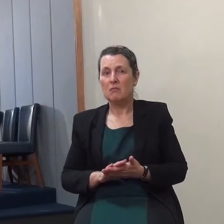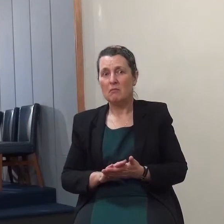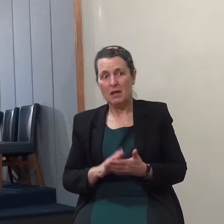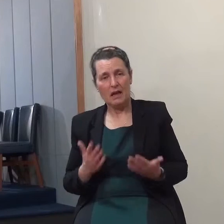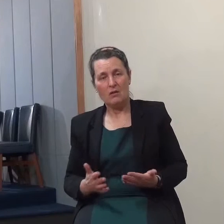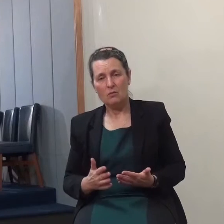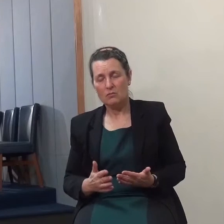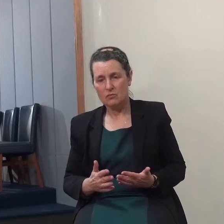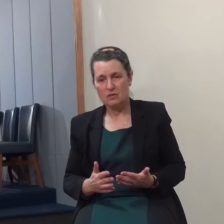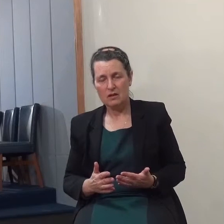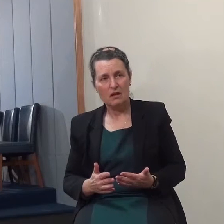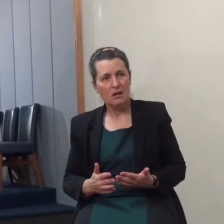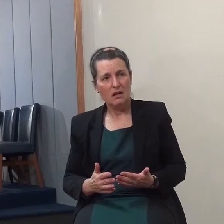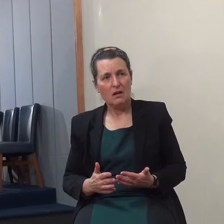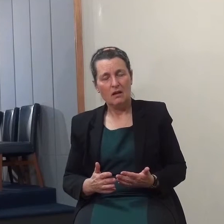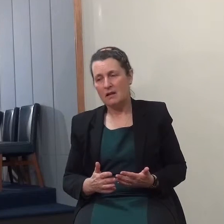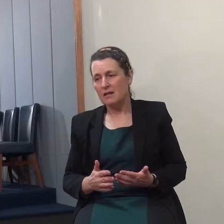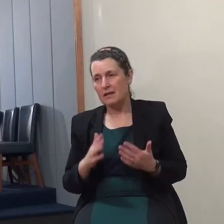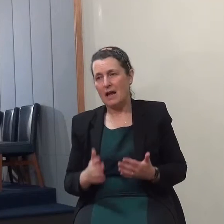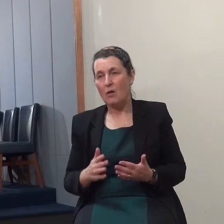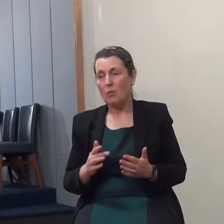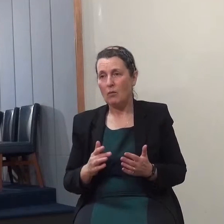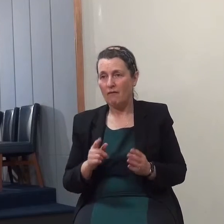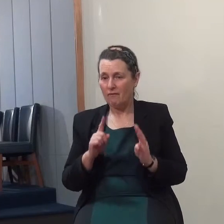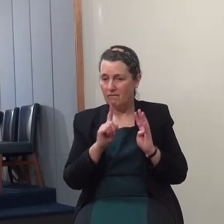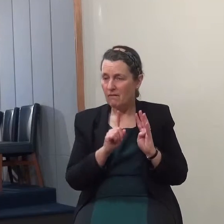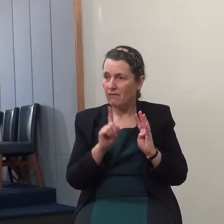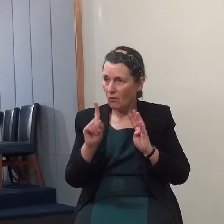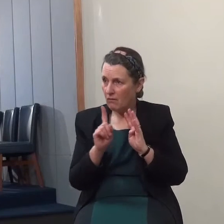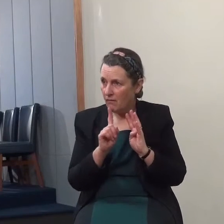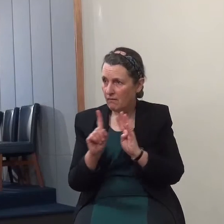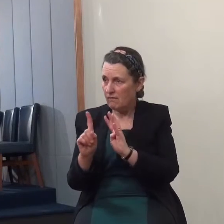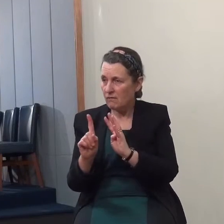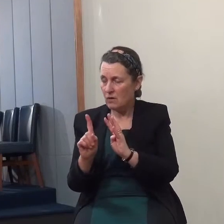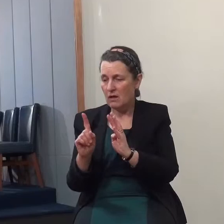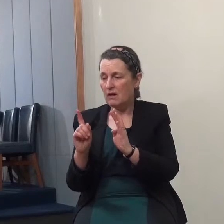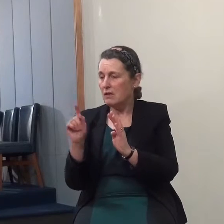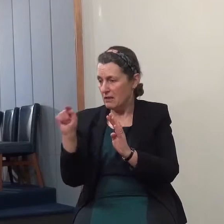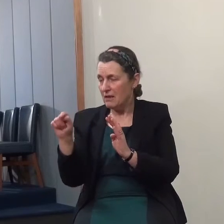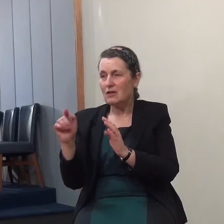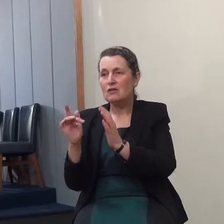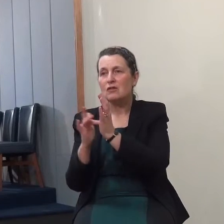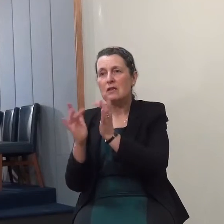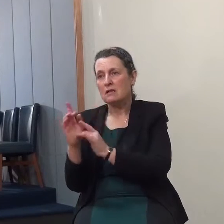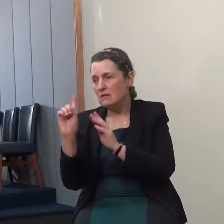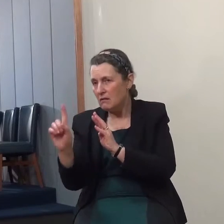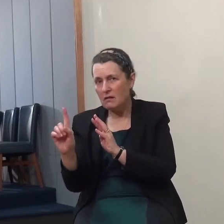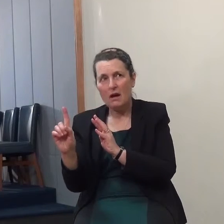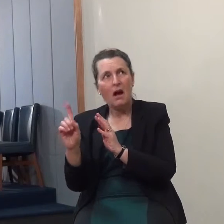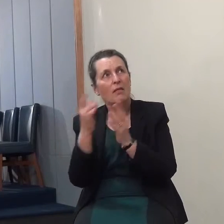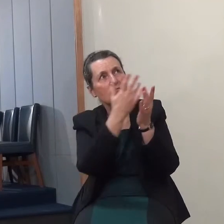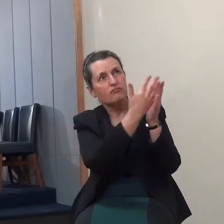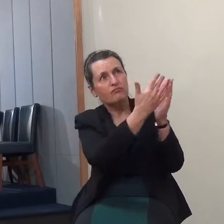they were as the close companions of one who was the centre of attention from thousands upon thousands of